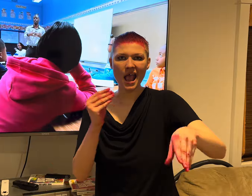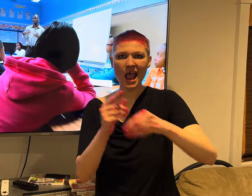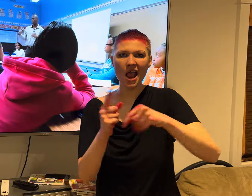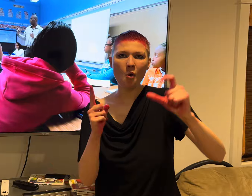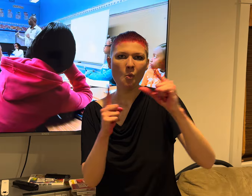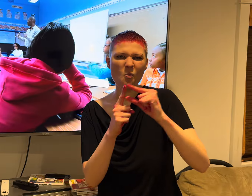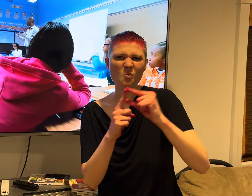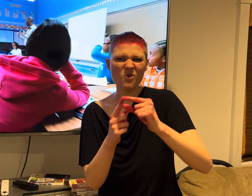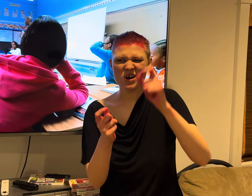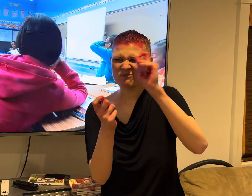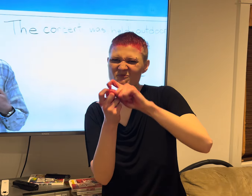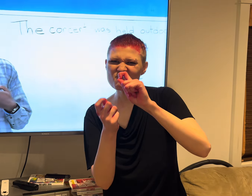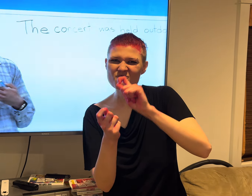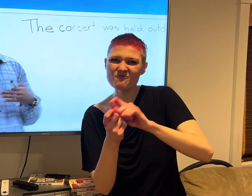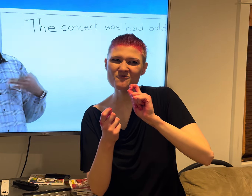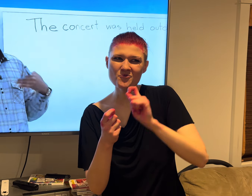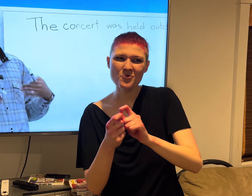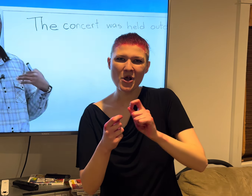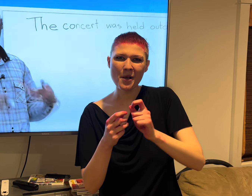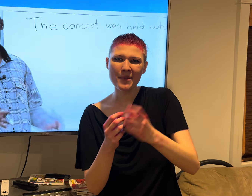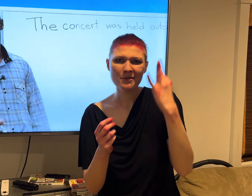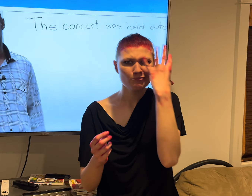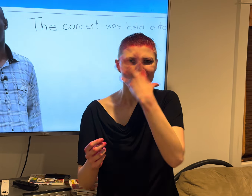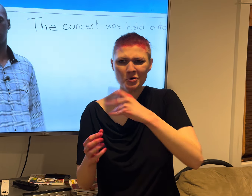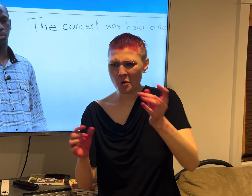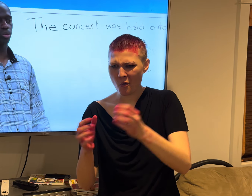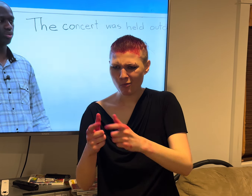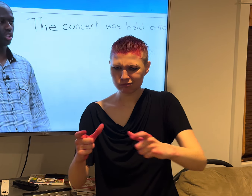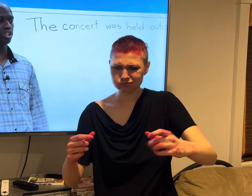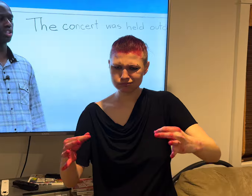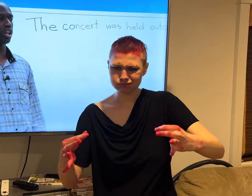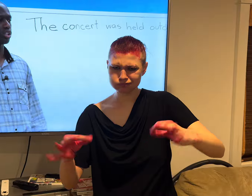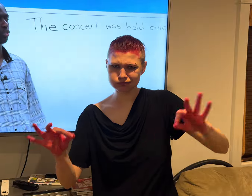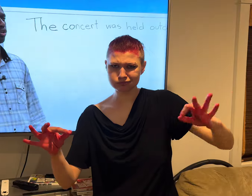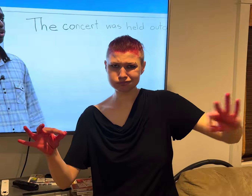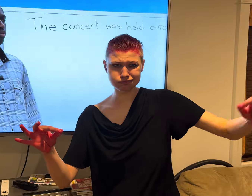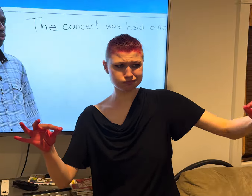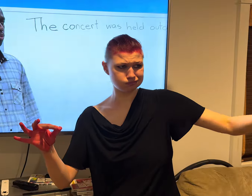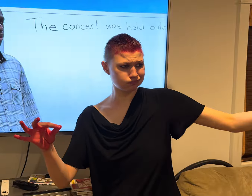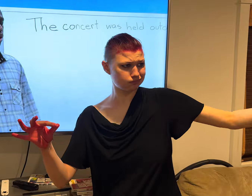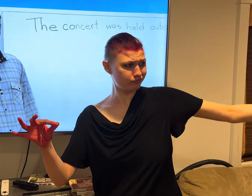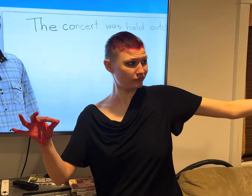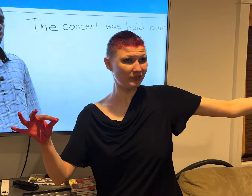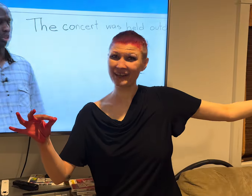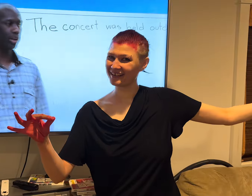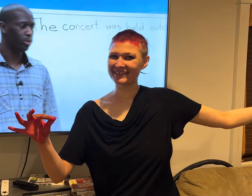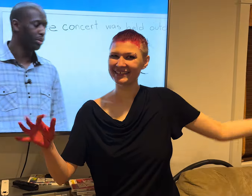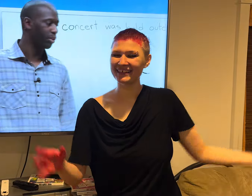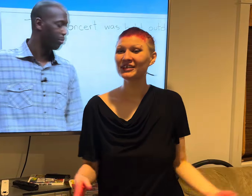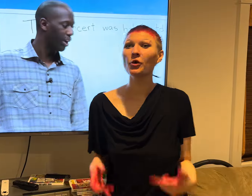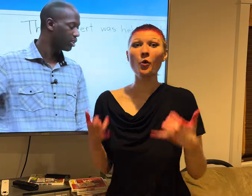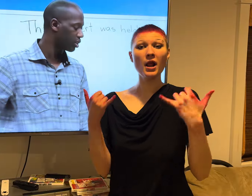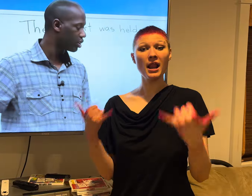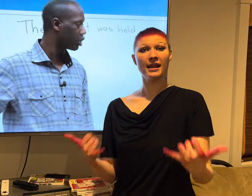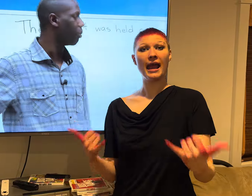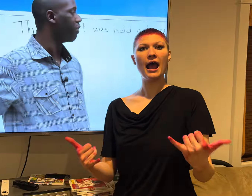beginning, middle, or end right now. Just by adding adjectives. I want you to just discuss it with your group. what you think would be the best, some of the